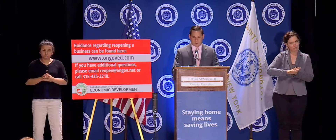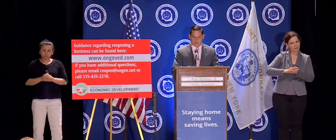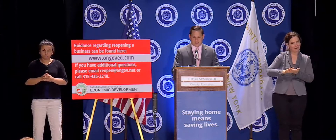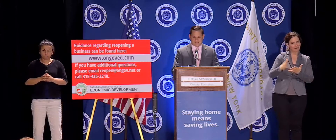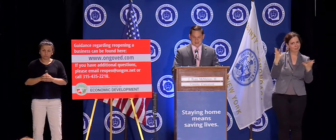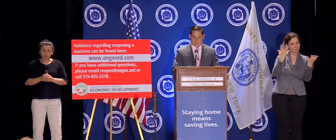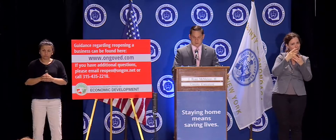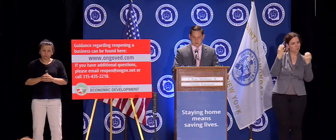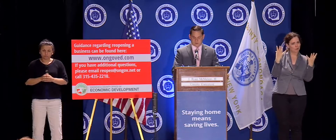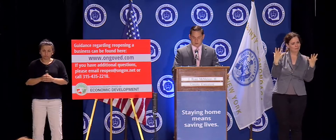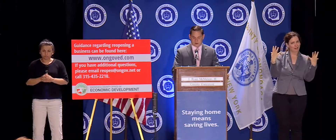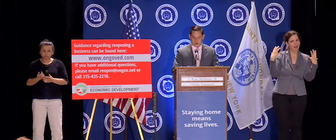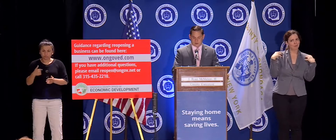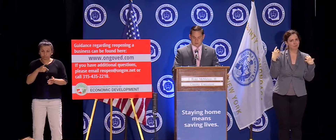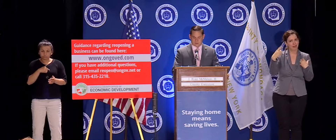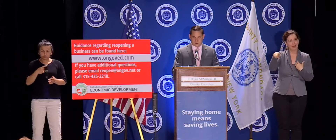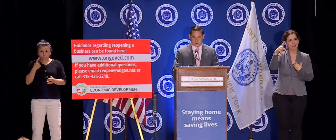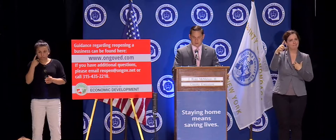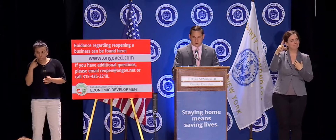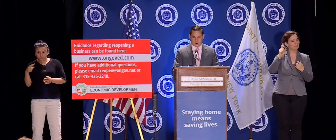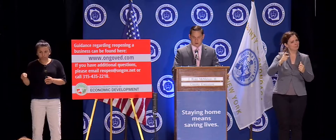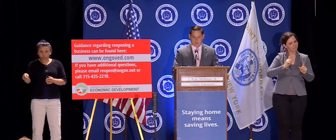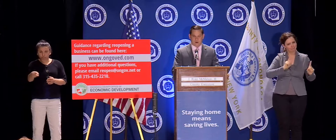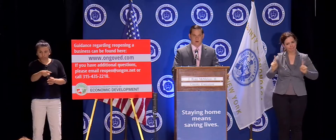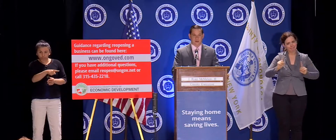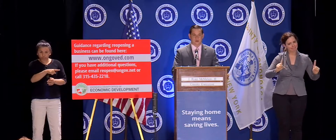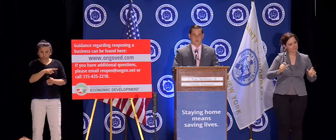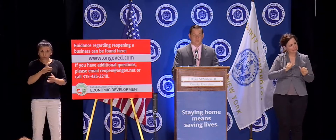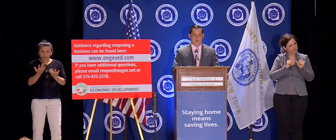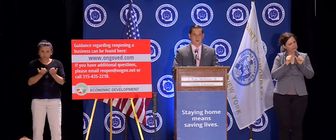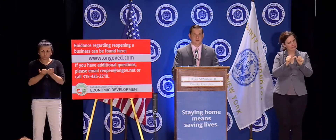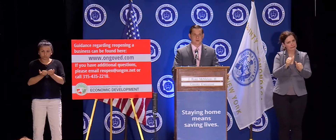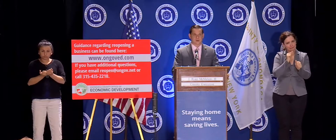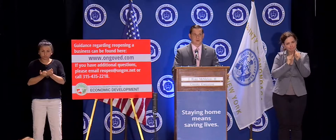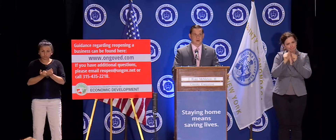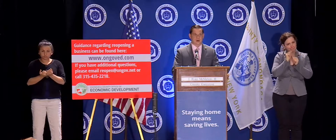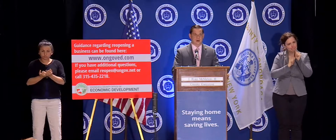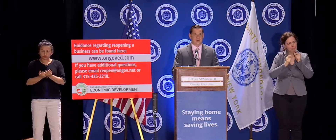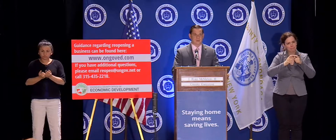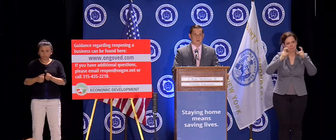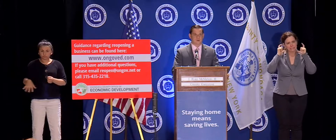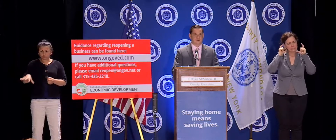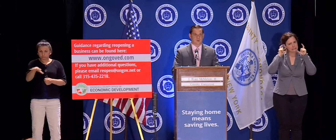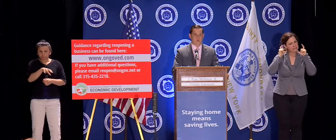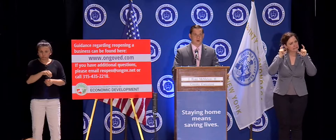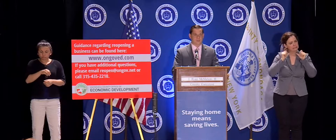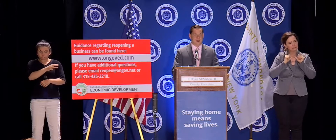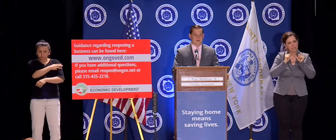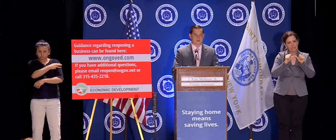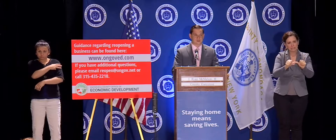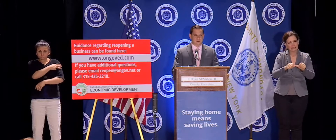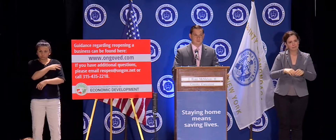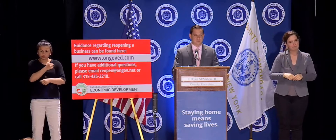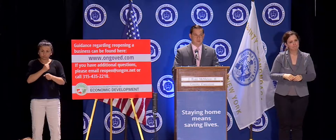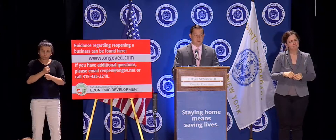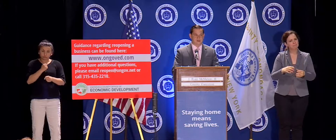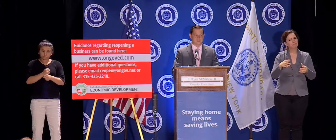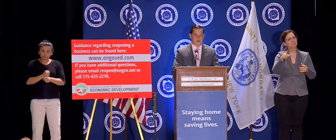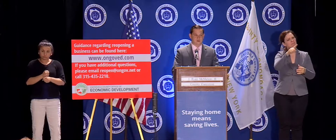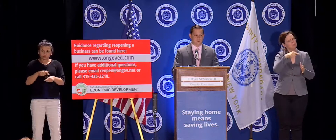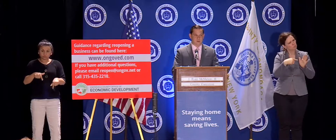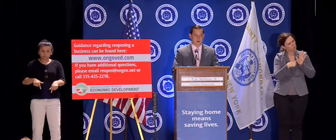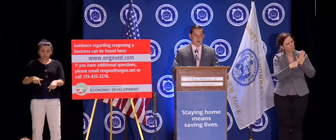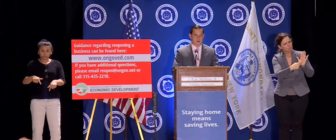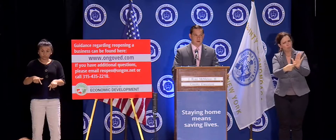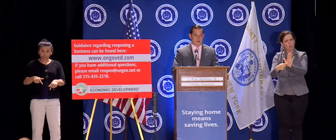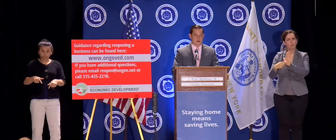Certainly, we want to lead by example. All of our county employees, most of them have been wearing masks. I've made it policy